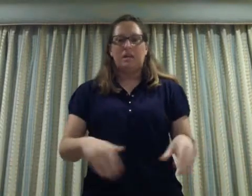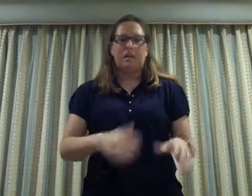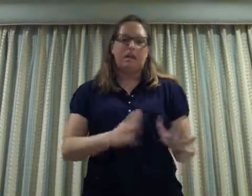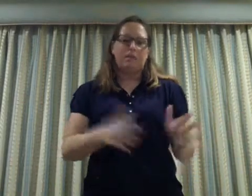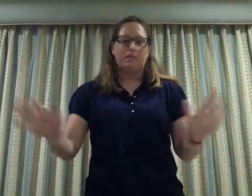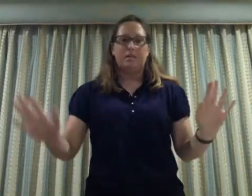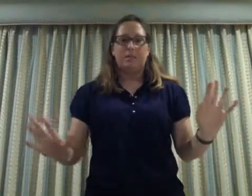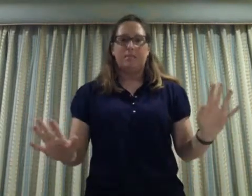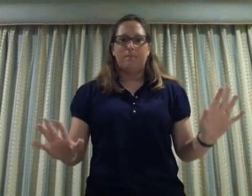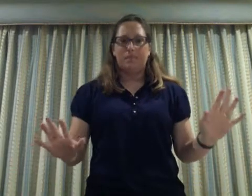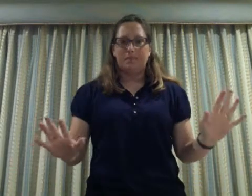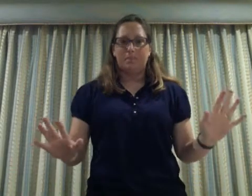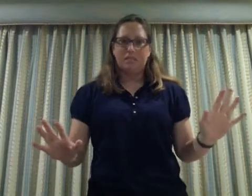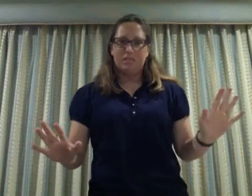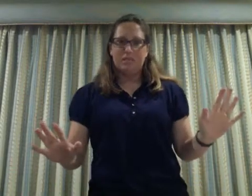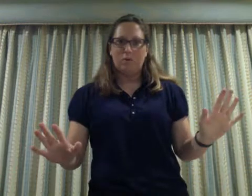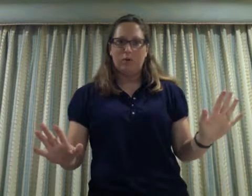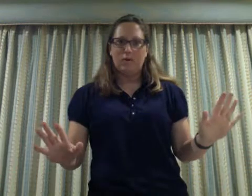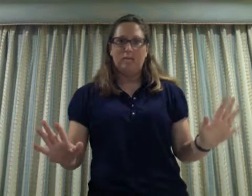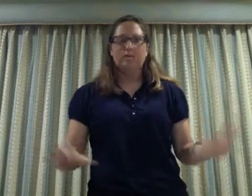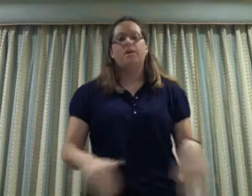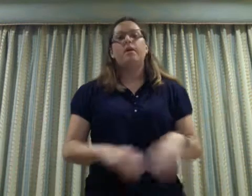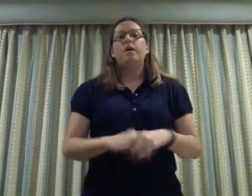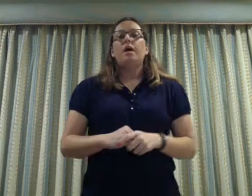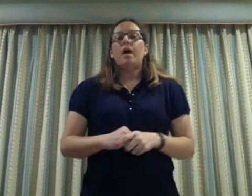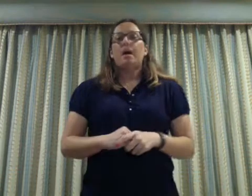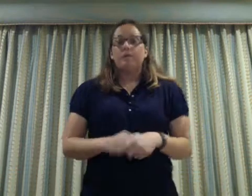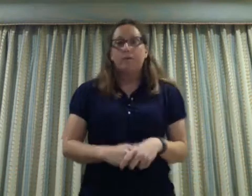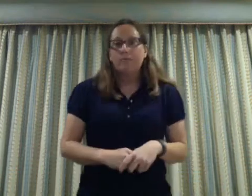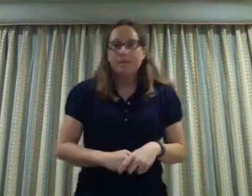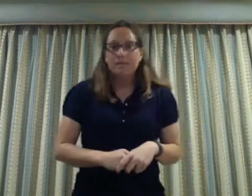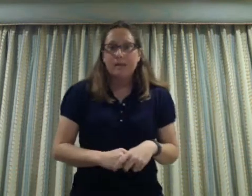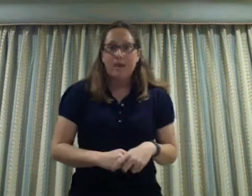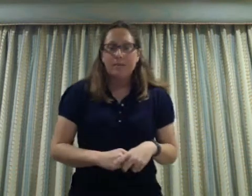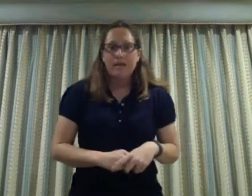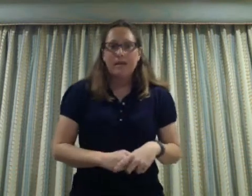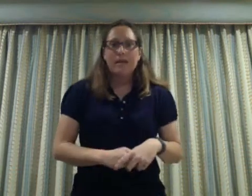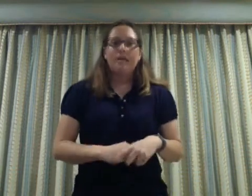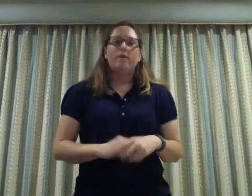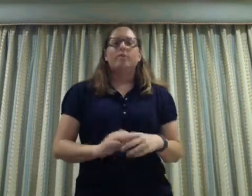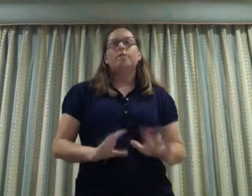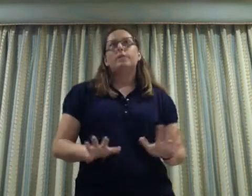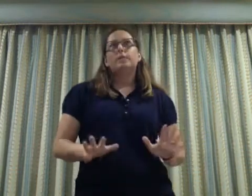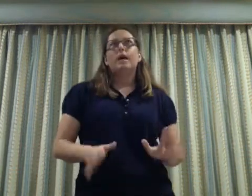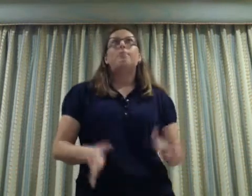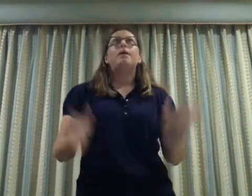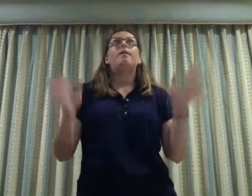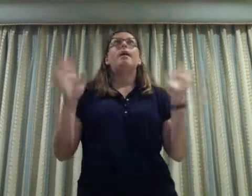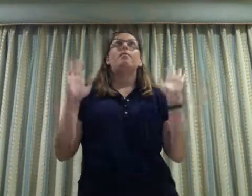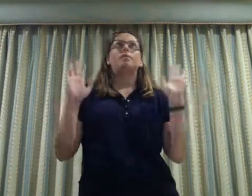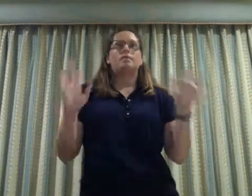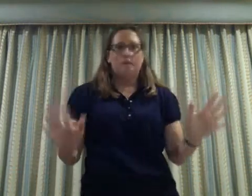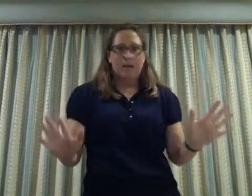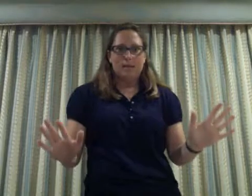up and cuts it up into little pieces for us. And we took it back to the cabin that night, and we grilled it up, and that was the best